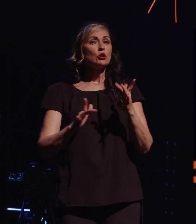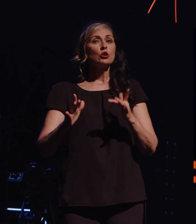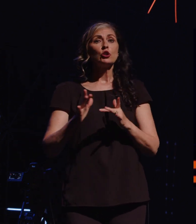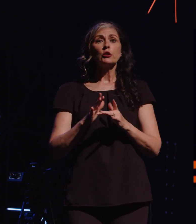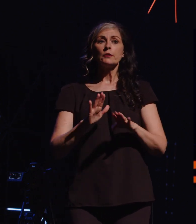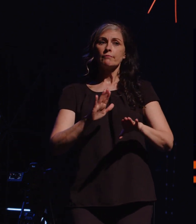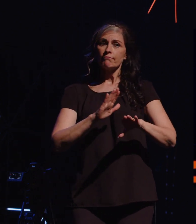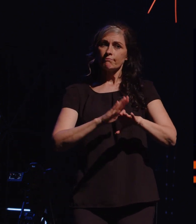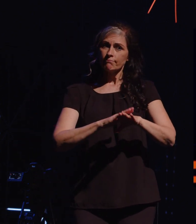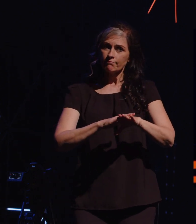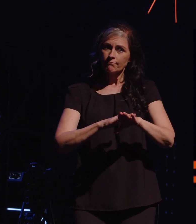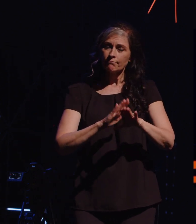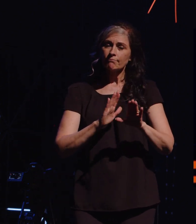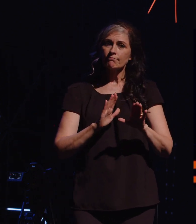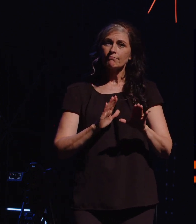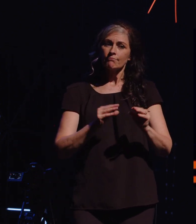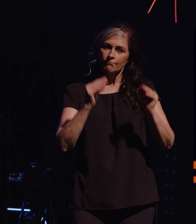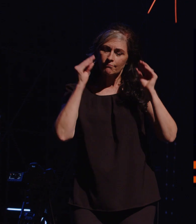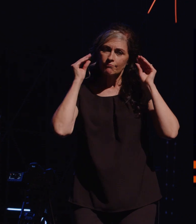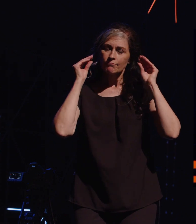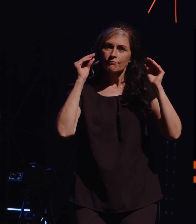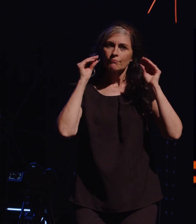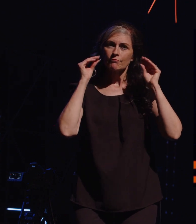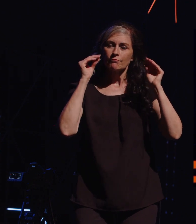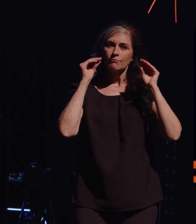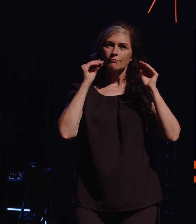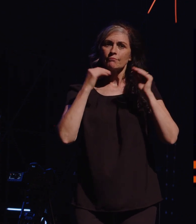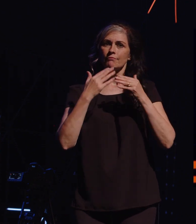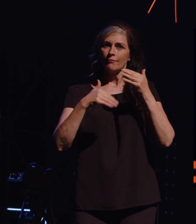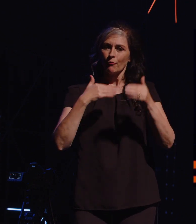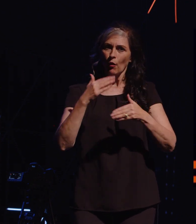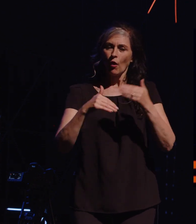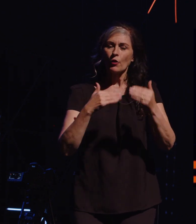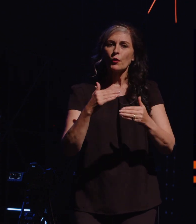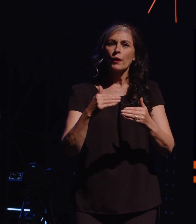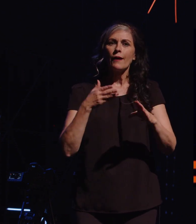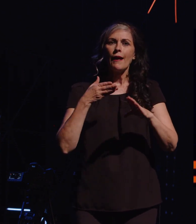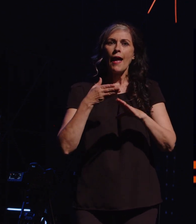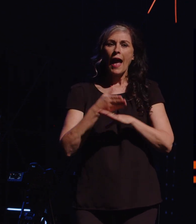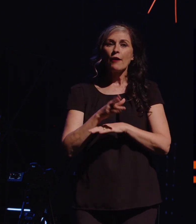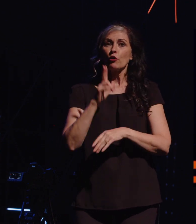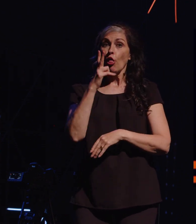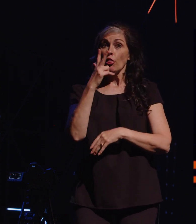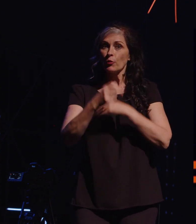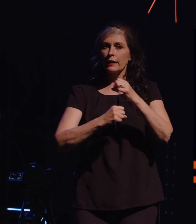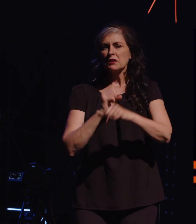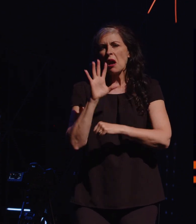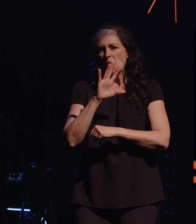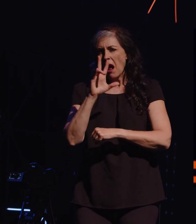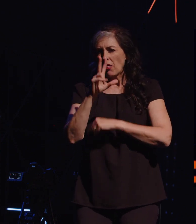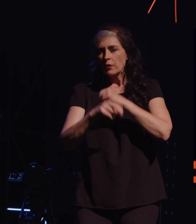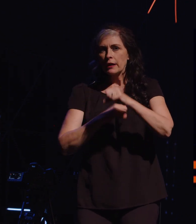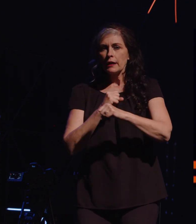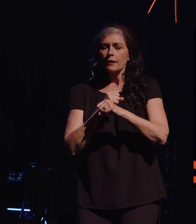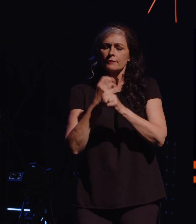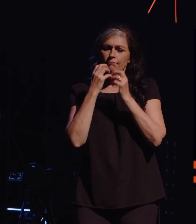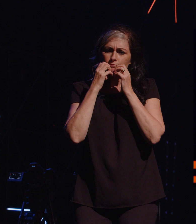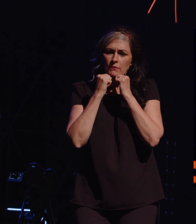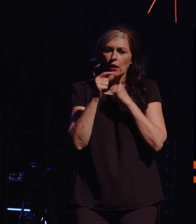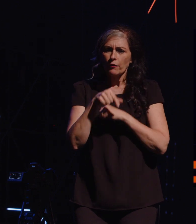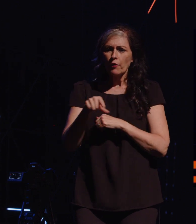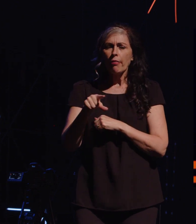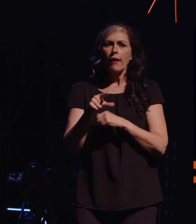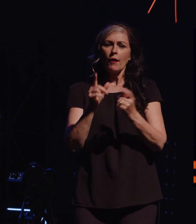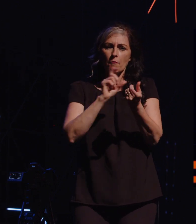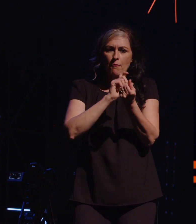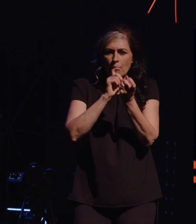gently corrects them, teaches them along the way, and then after 3 years, around 3 years of caring for them,